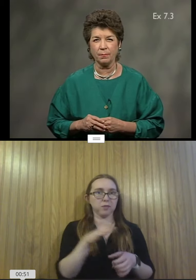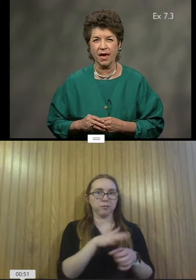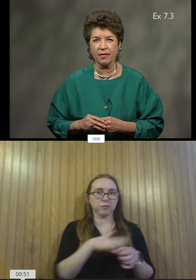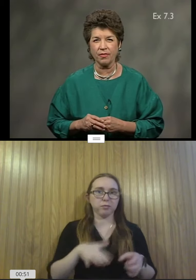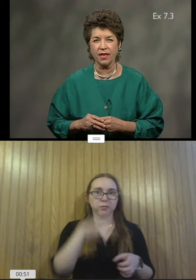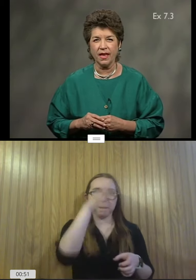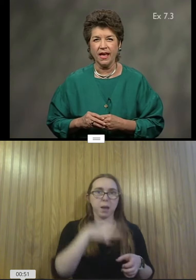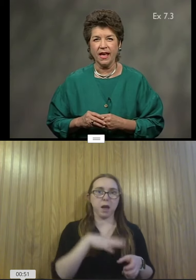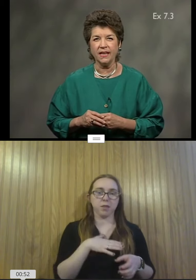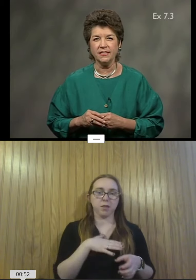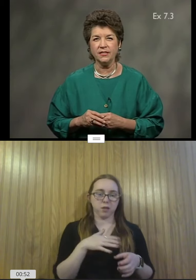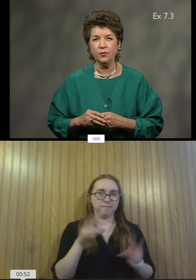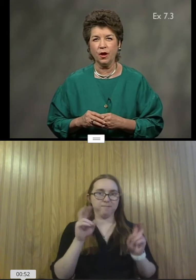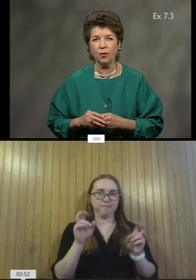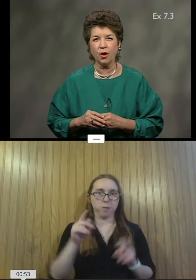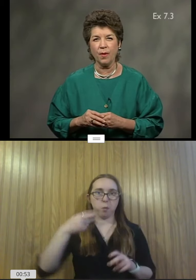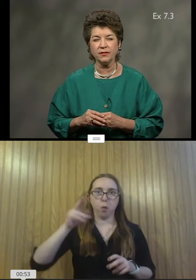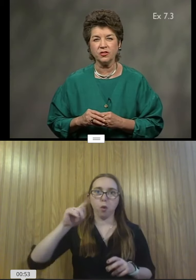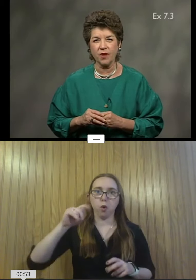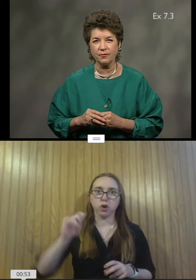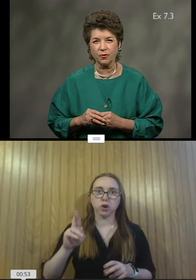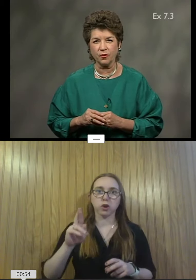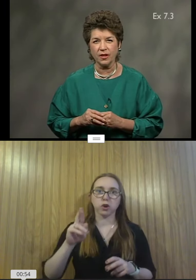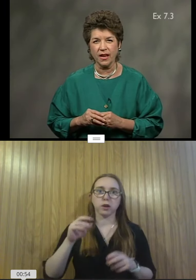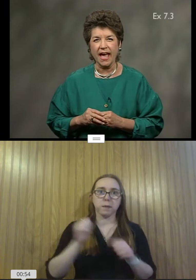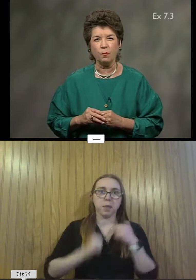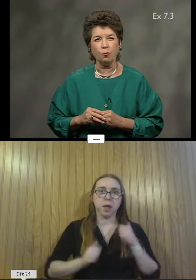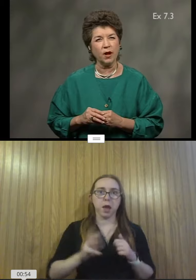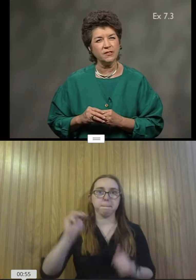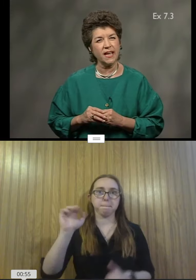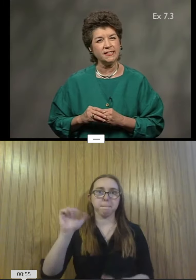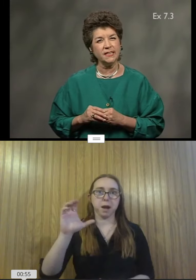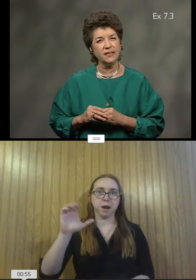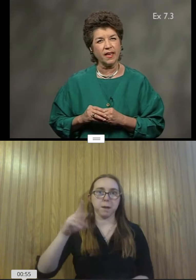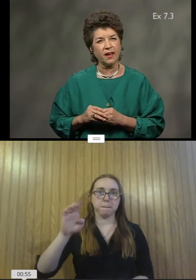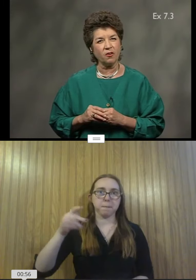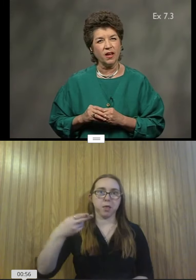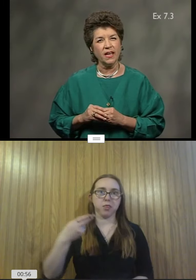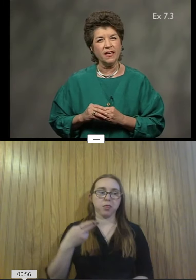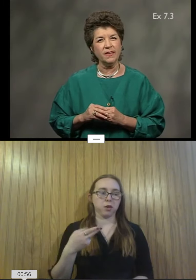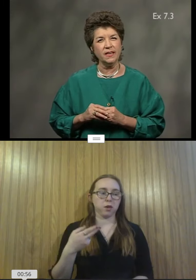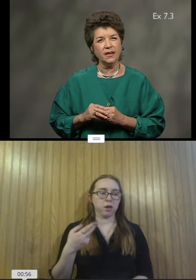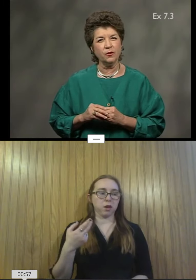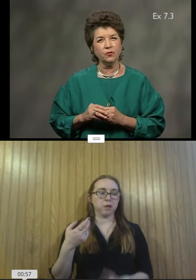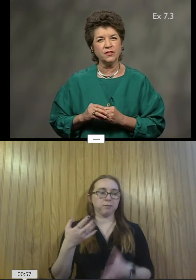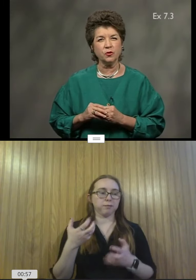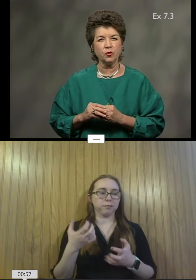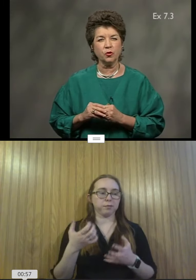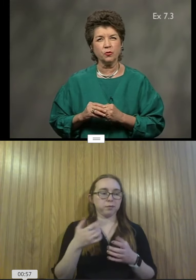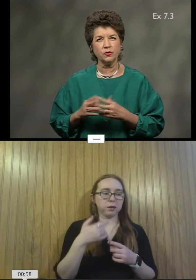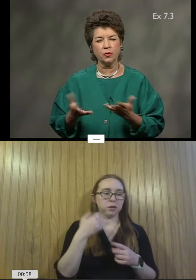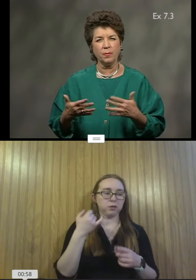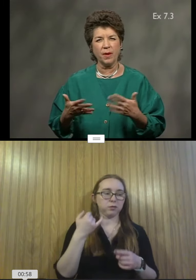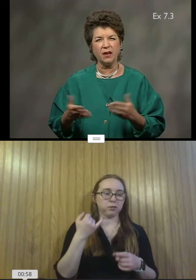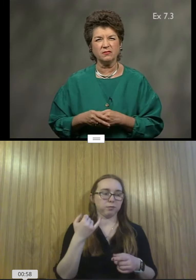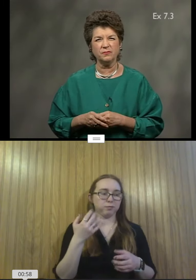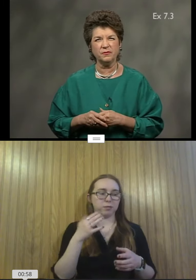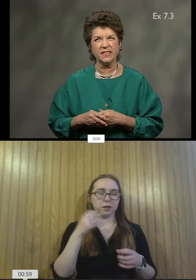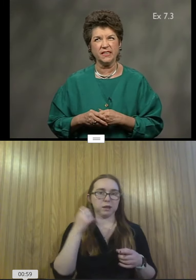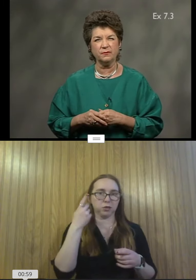like Macbeth, until you know about Stratford and what it was like to live there in the years circa